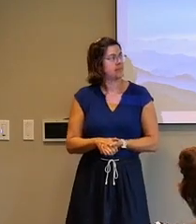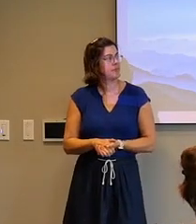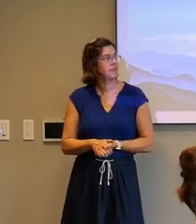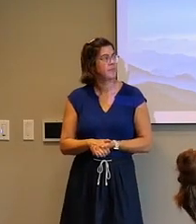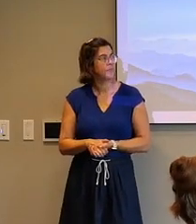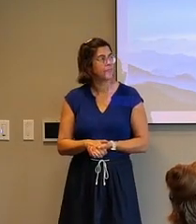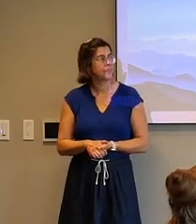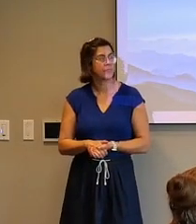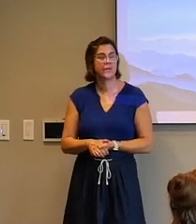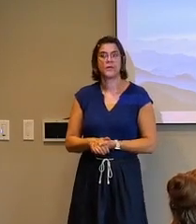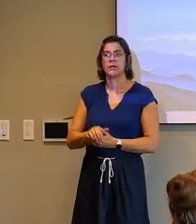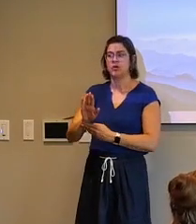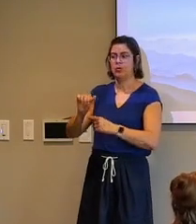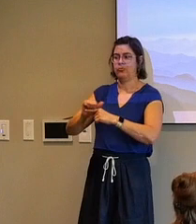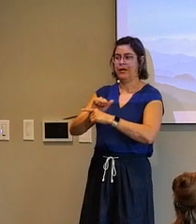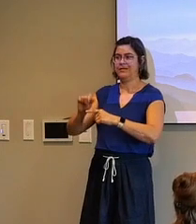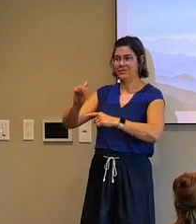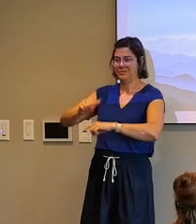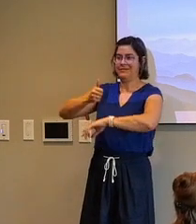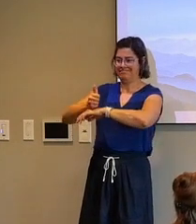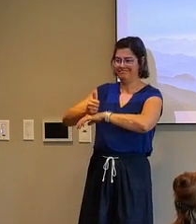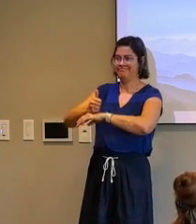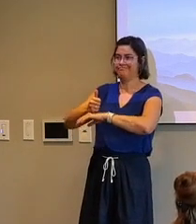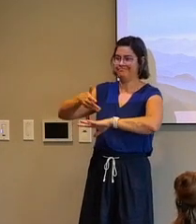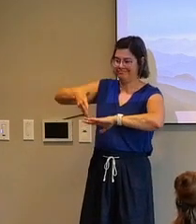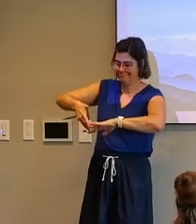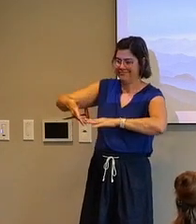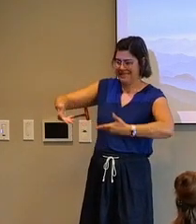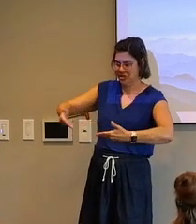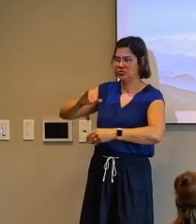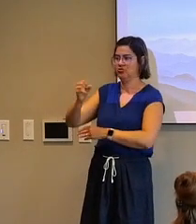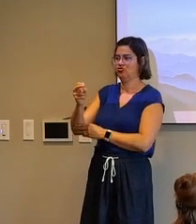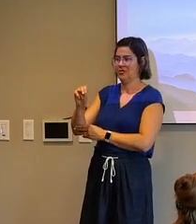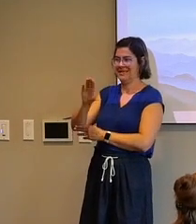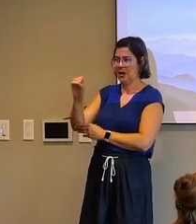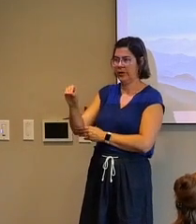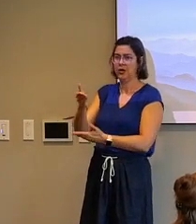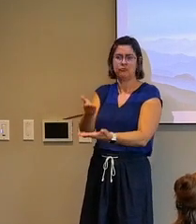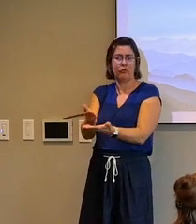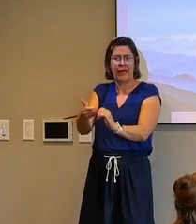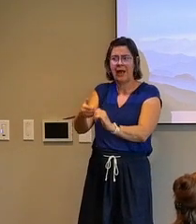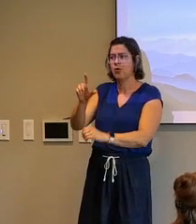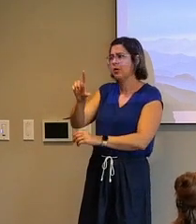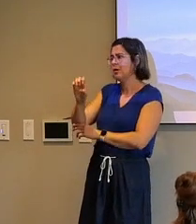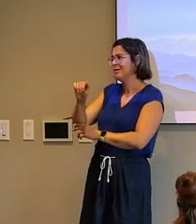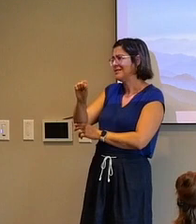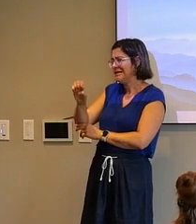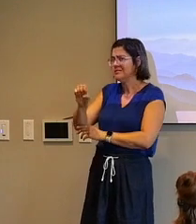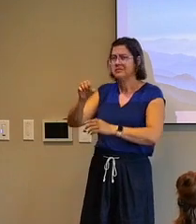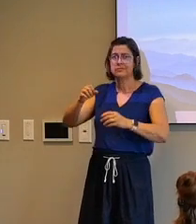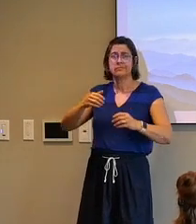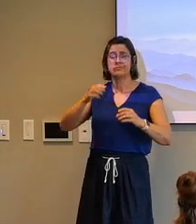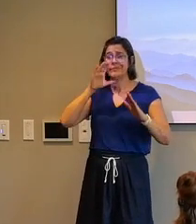So your practice would need to be based in Johnson County. So that could be proved through like a lease, a storefront. One thing